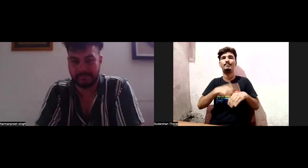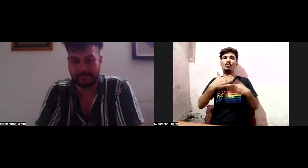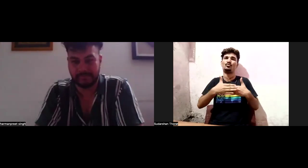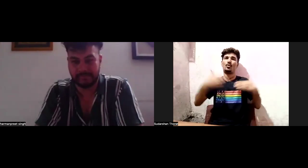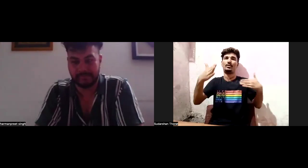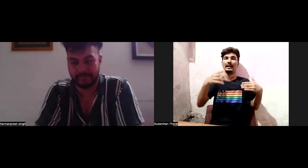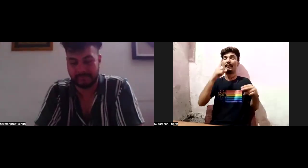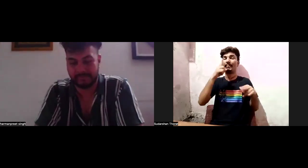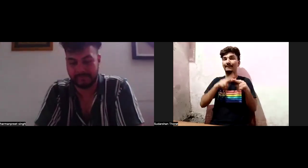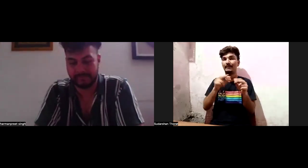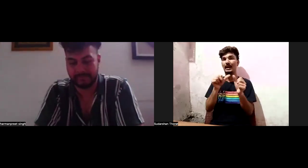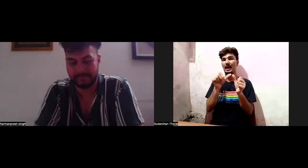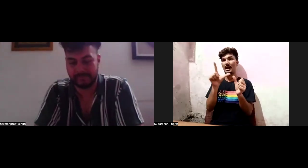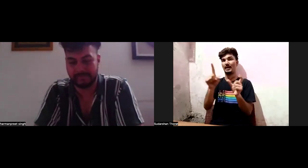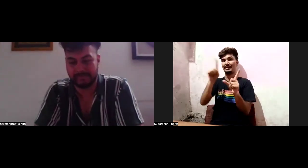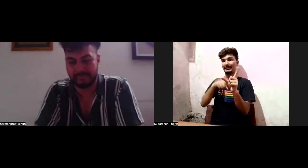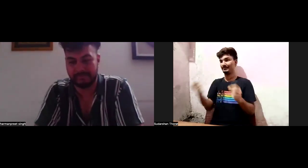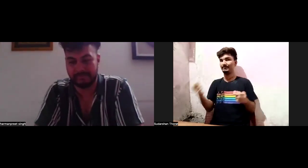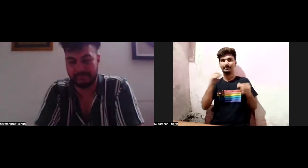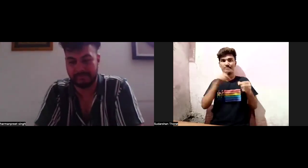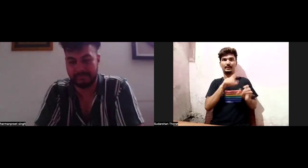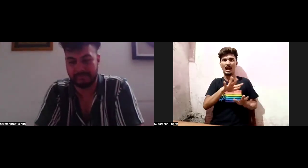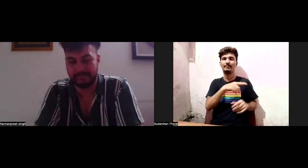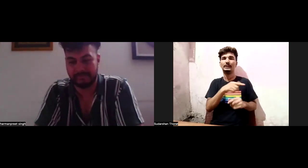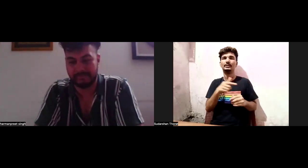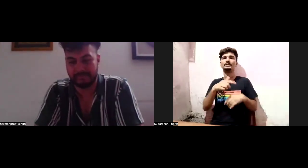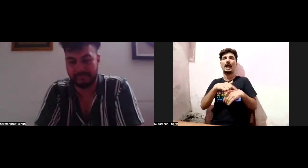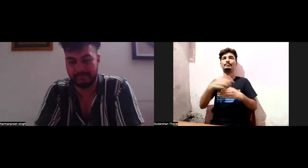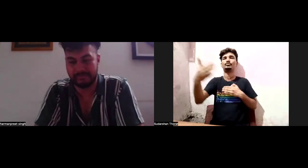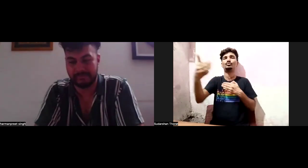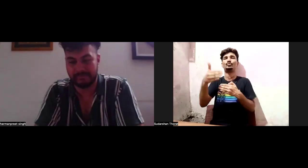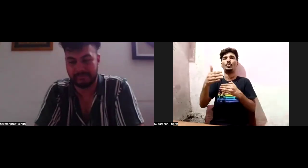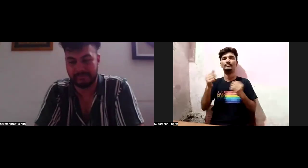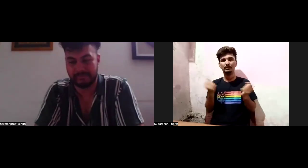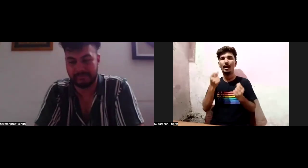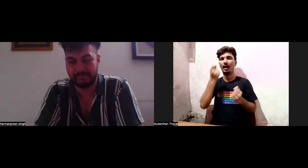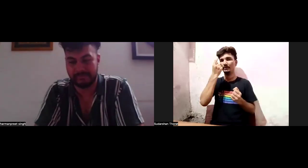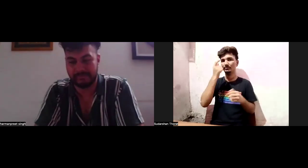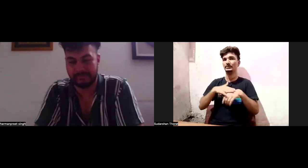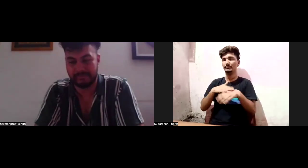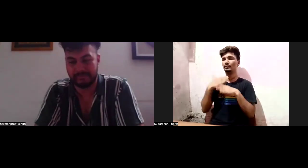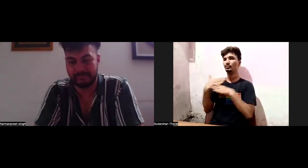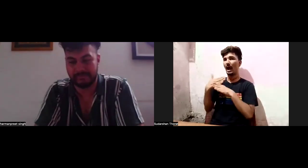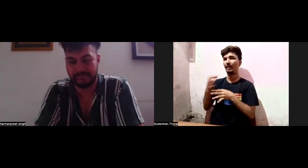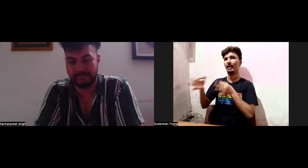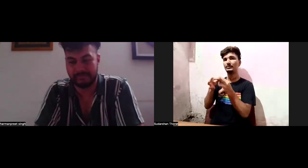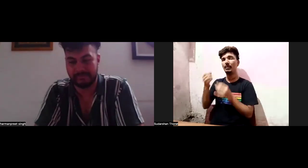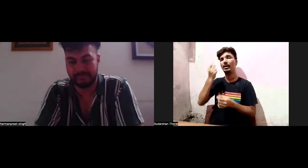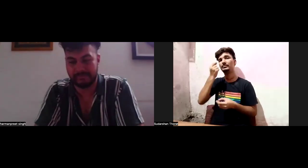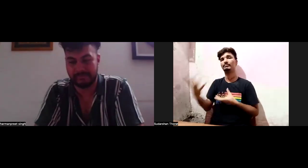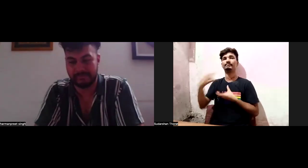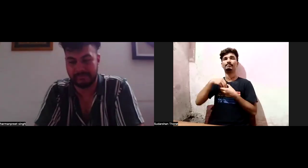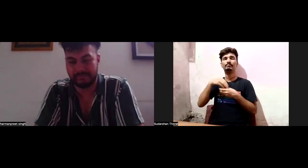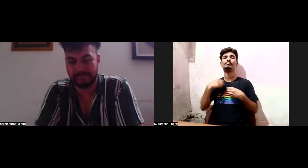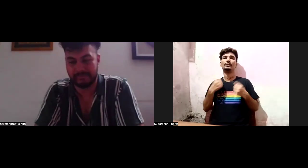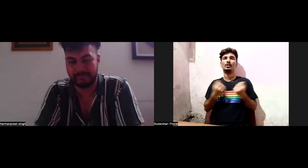out. If we are searching for solutions only within the LGBTQI community,